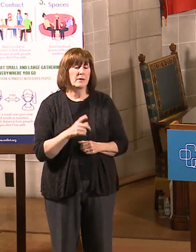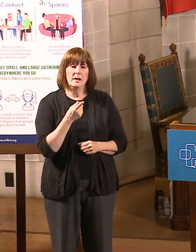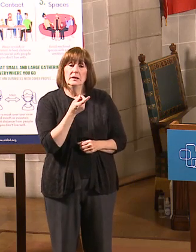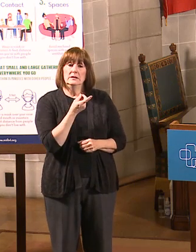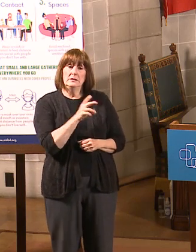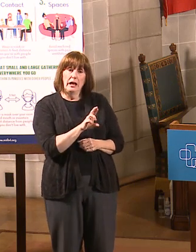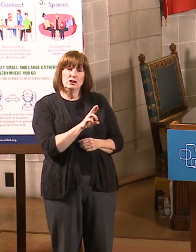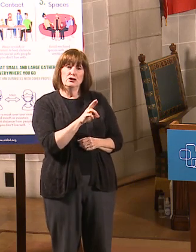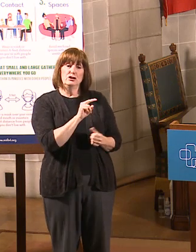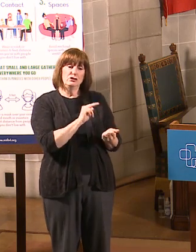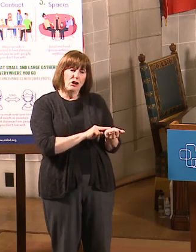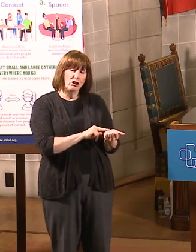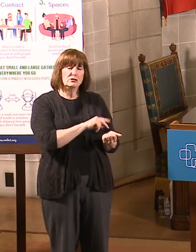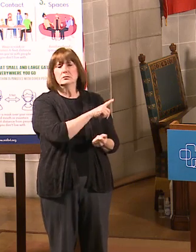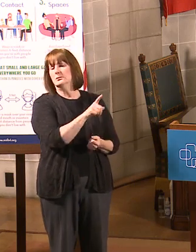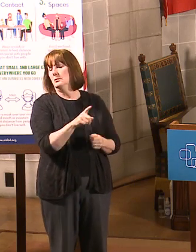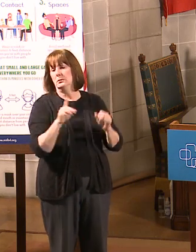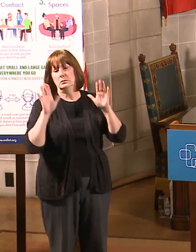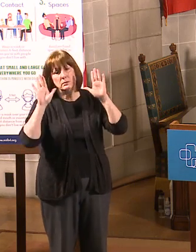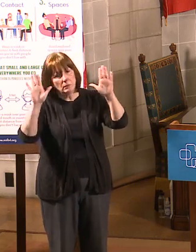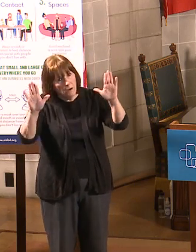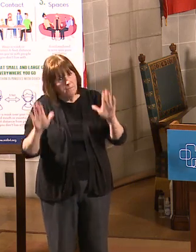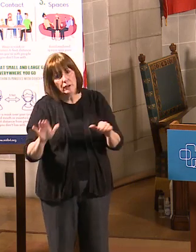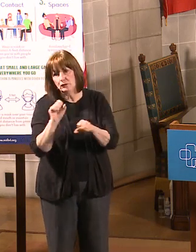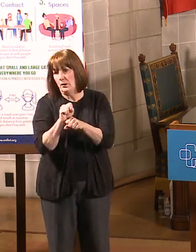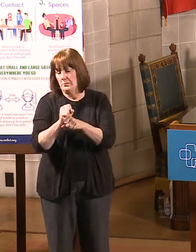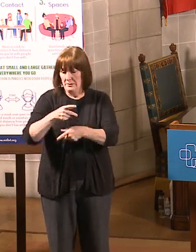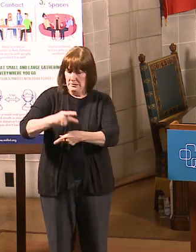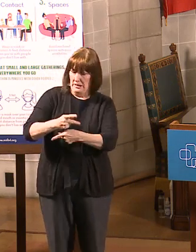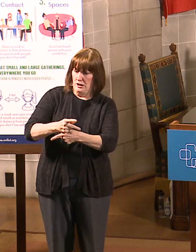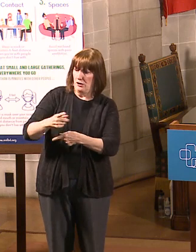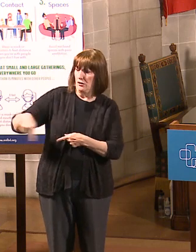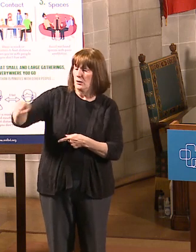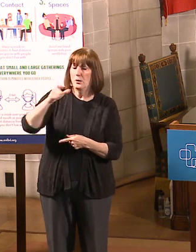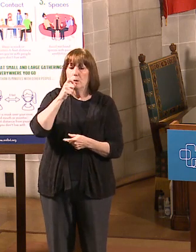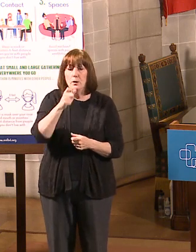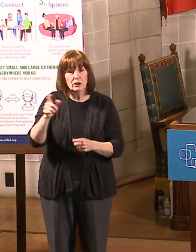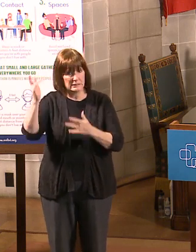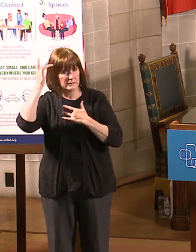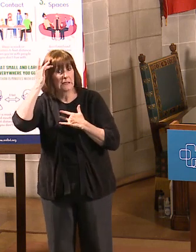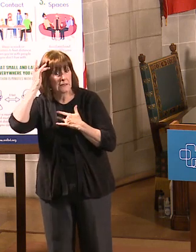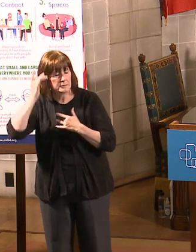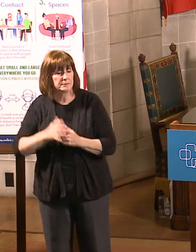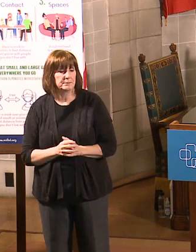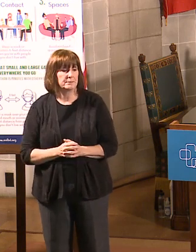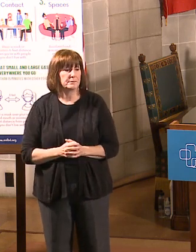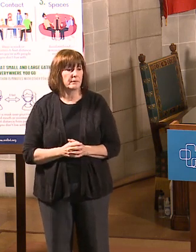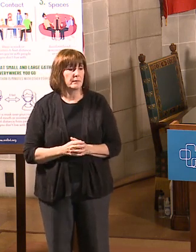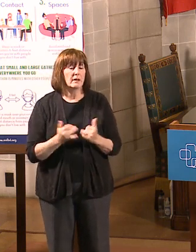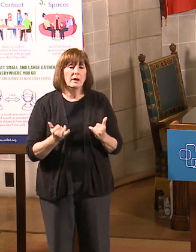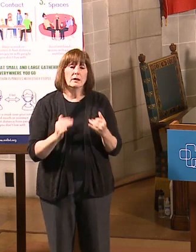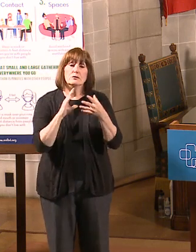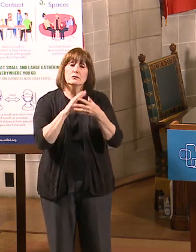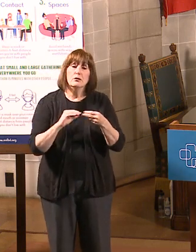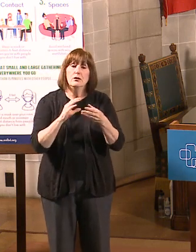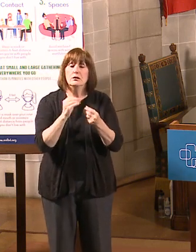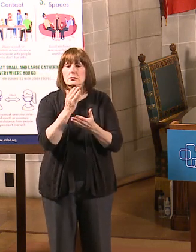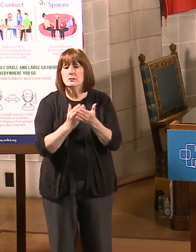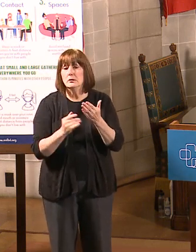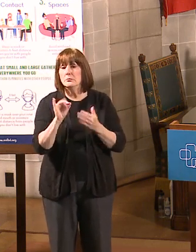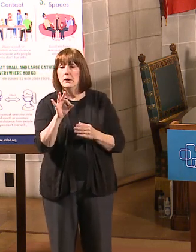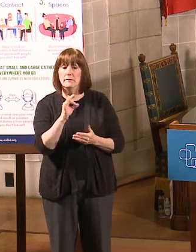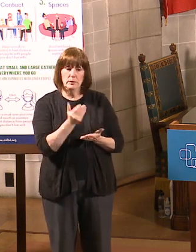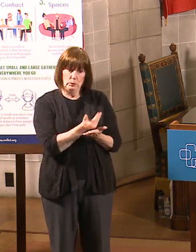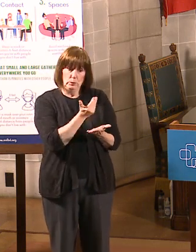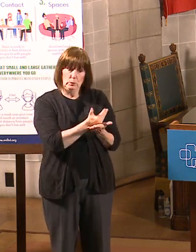have done a fantastic job of taking care of people who have the virus. And to be able to talk about some of the improved treatments that we've